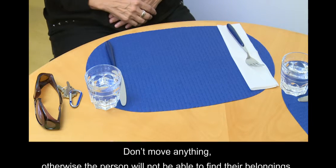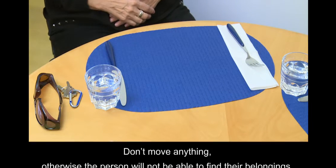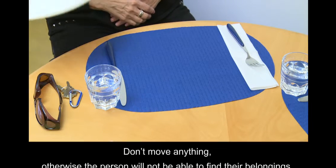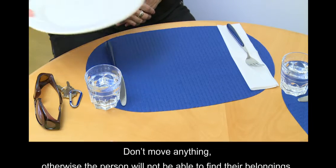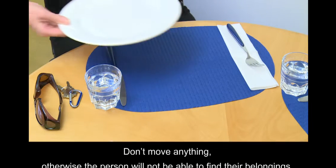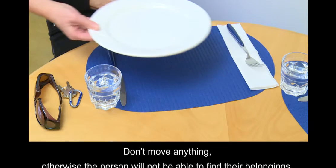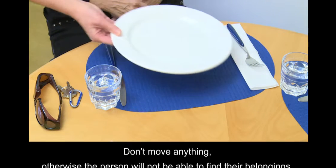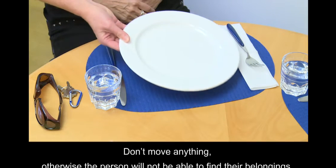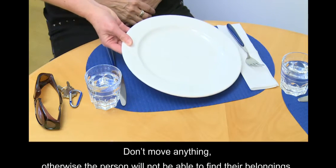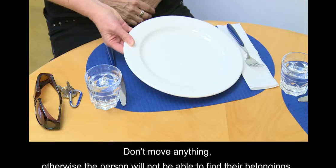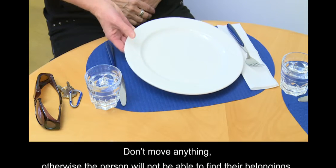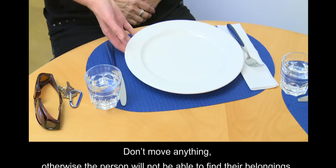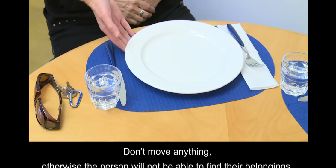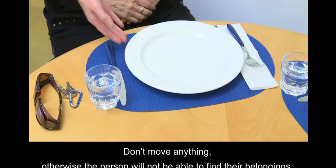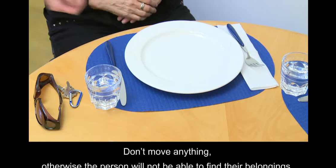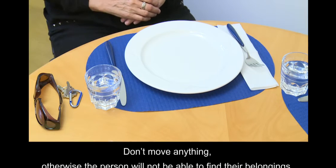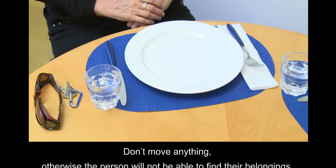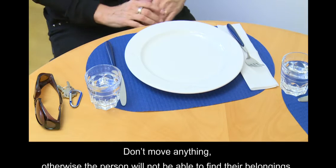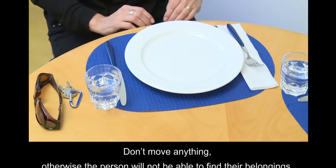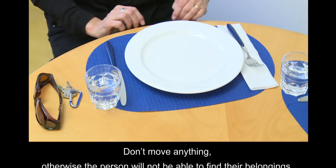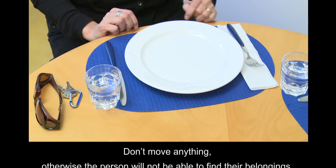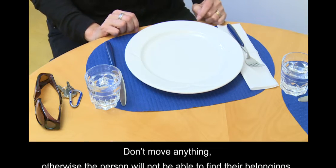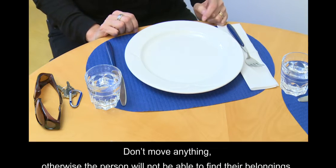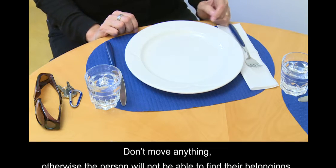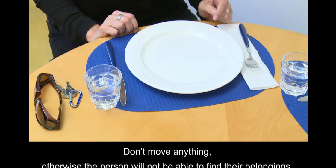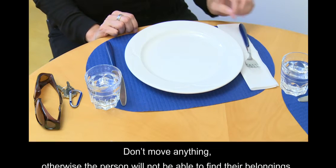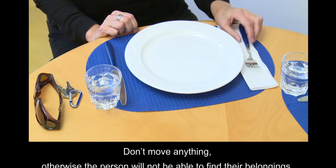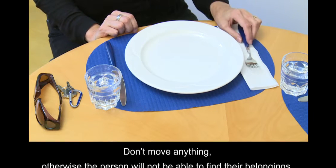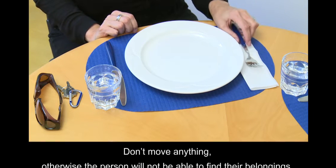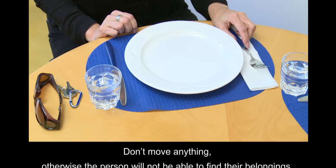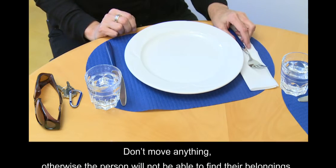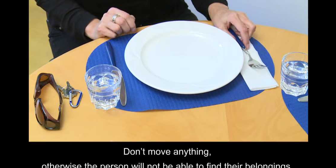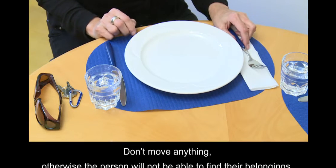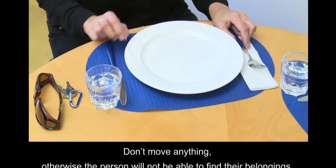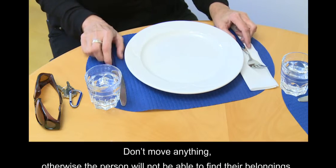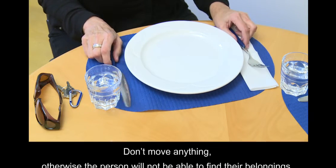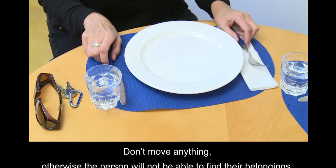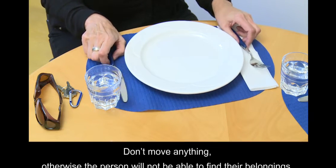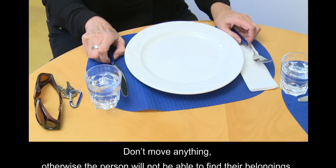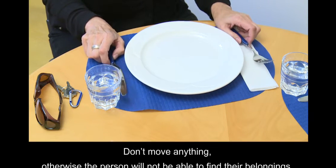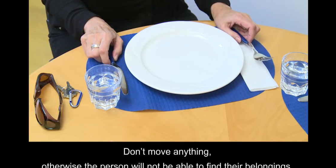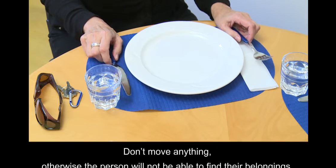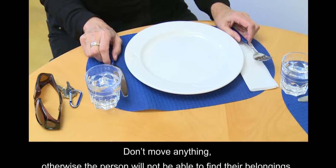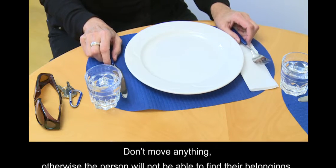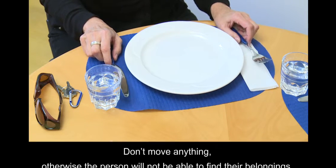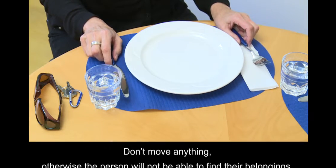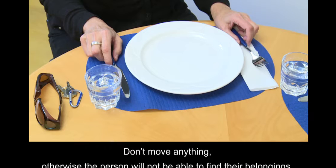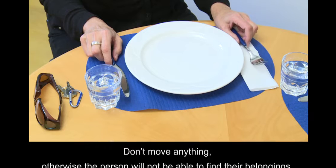for the hearing and visually impaired person to find it. If something has to be moved, tell the person so that they can